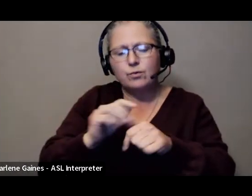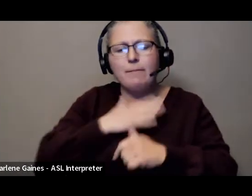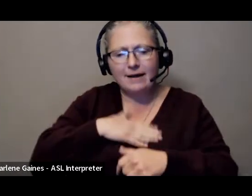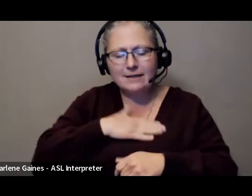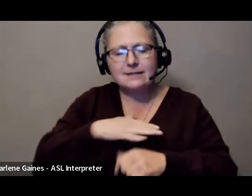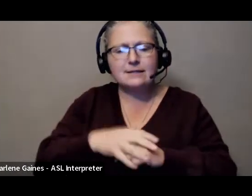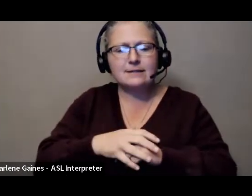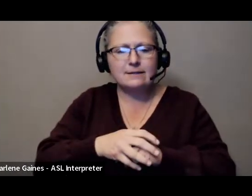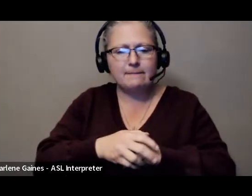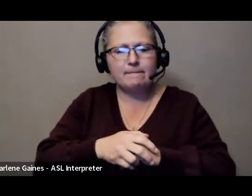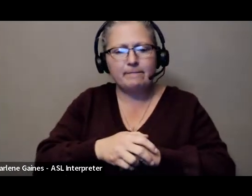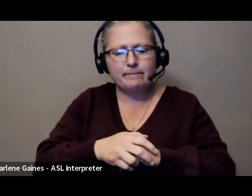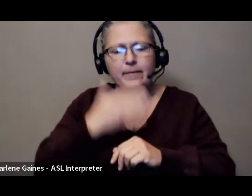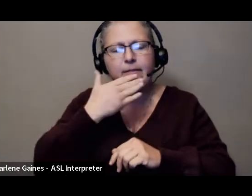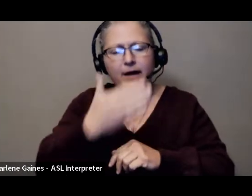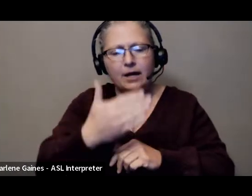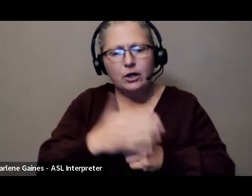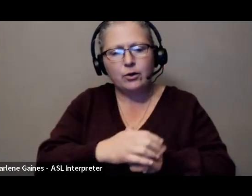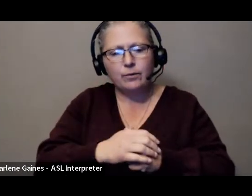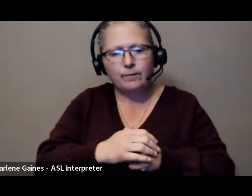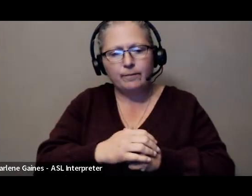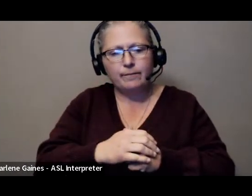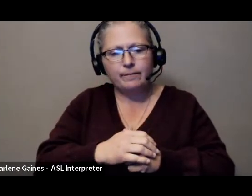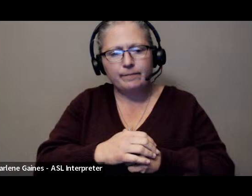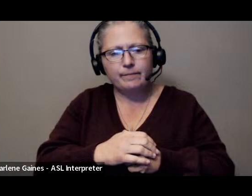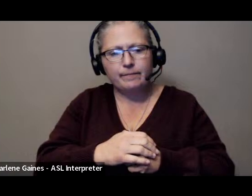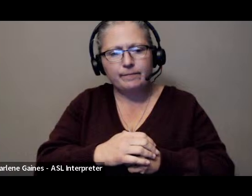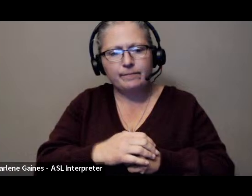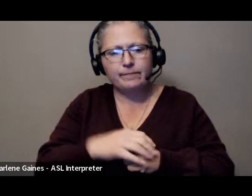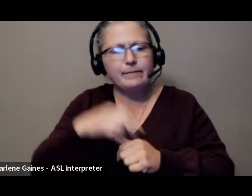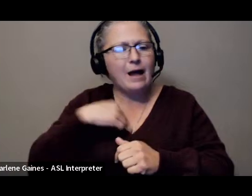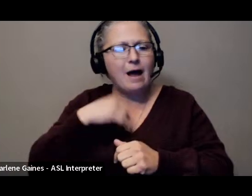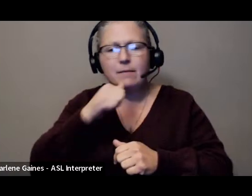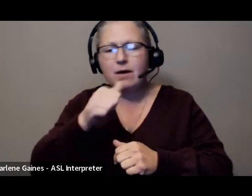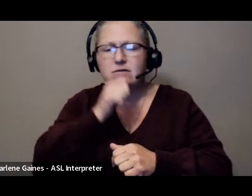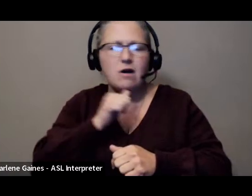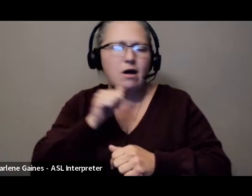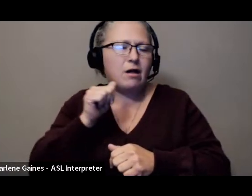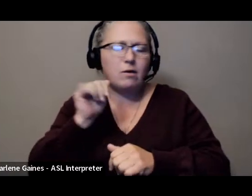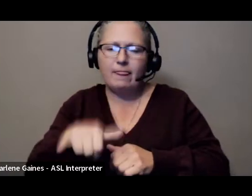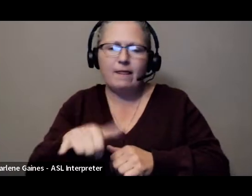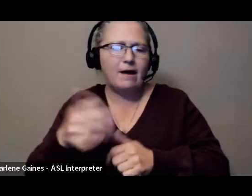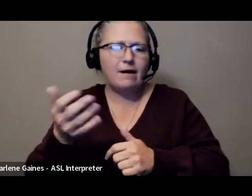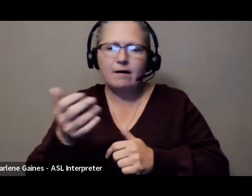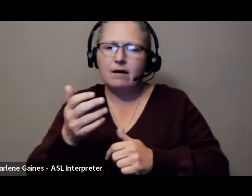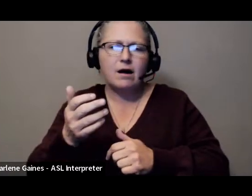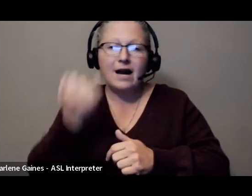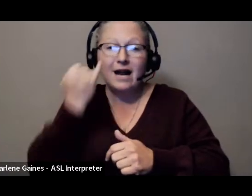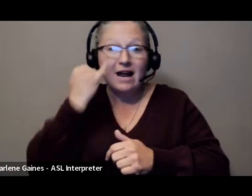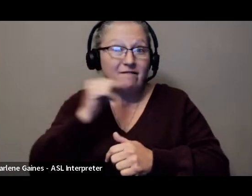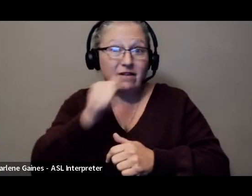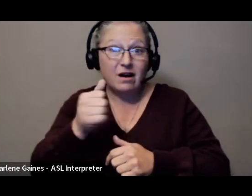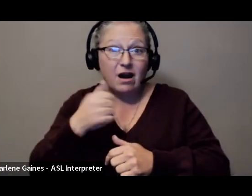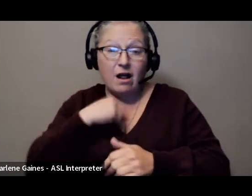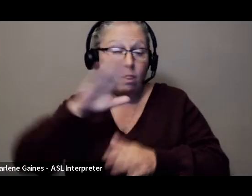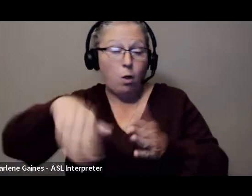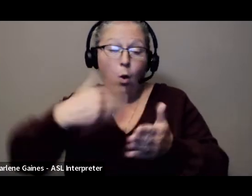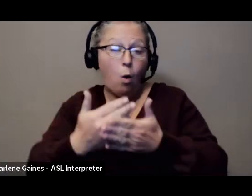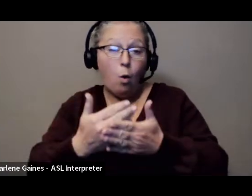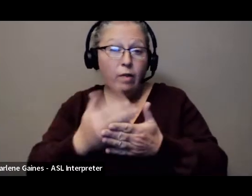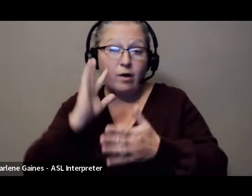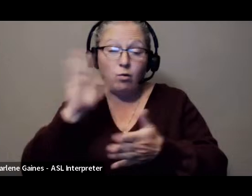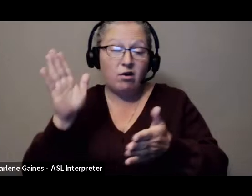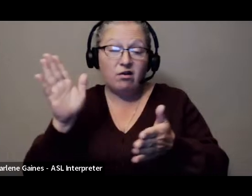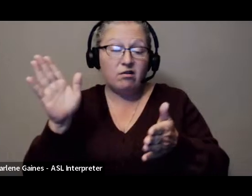Please. Thank you. I am not going to tolerate this. And if not, we'll shut the whole thing